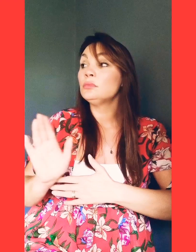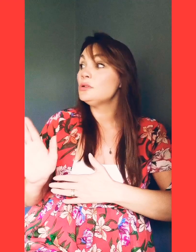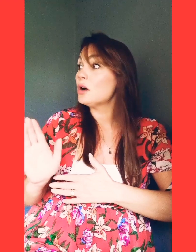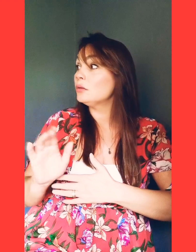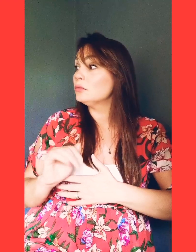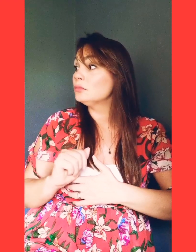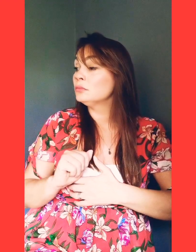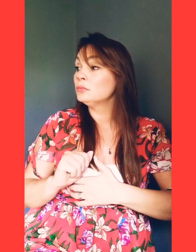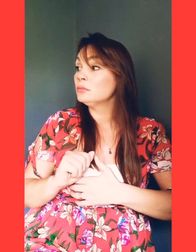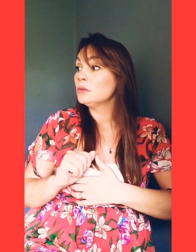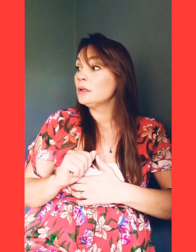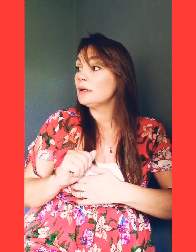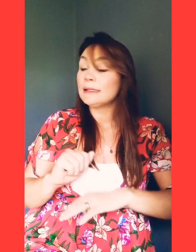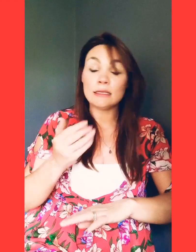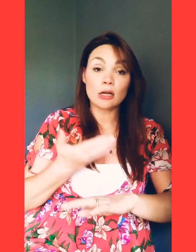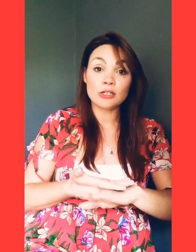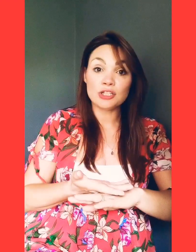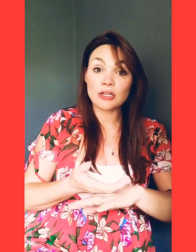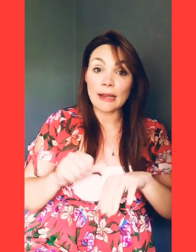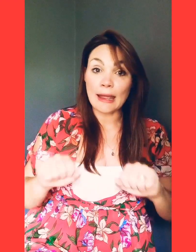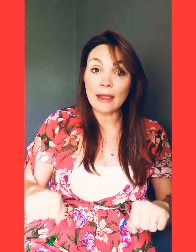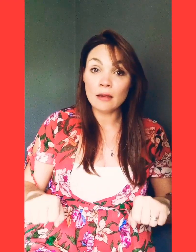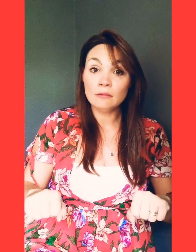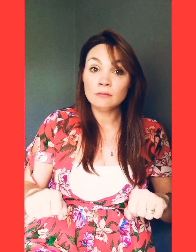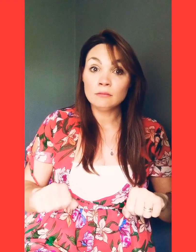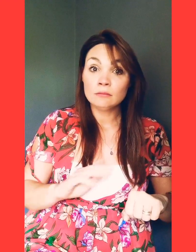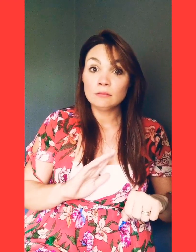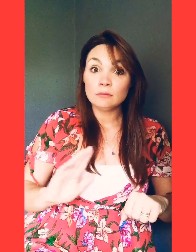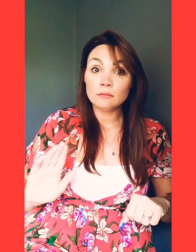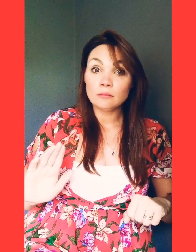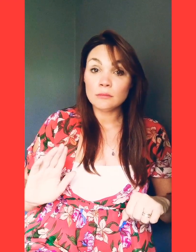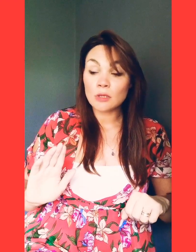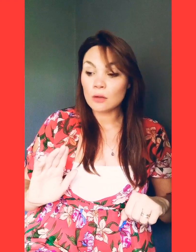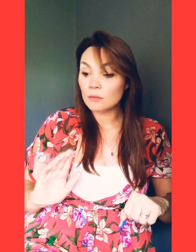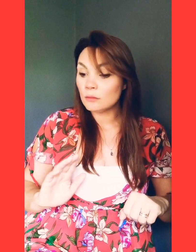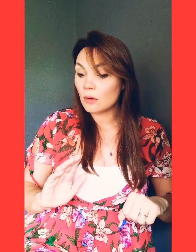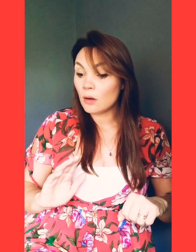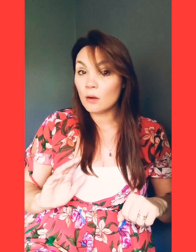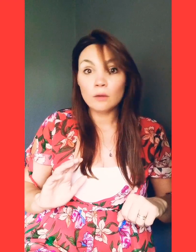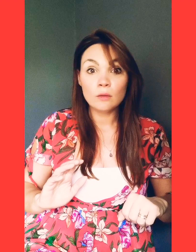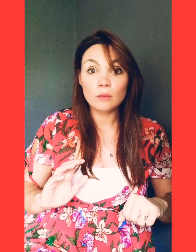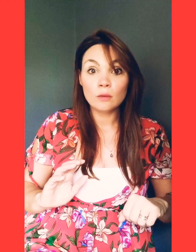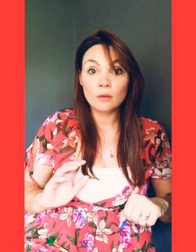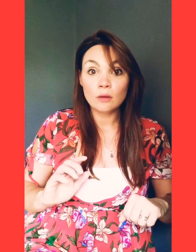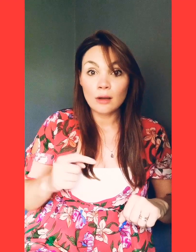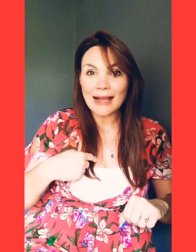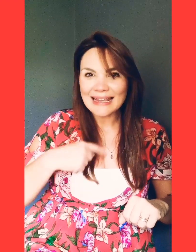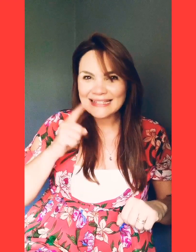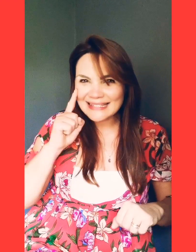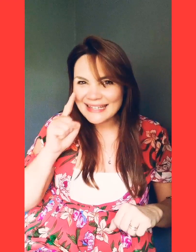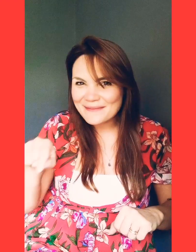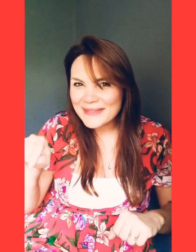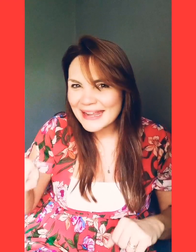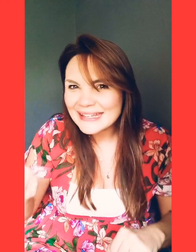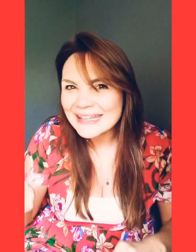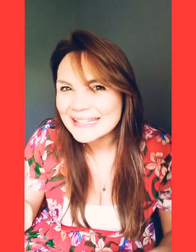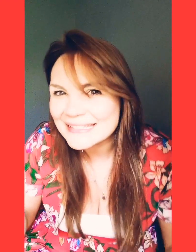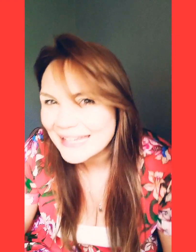No. Is he on the chair? No. Oh, I see him.